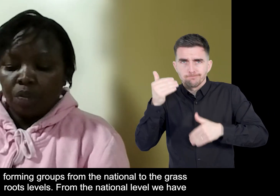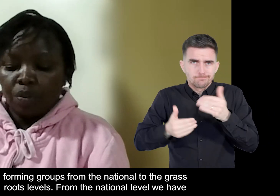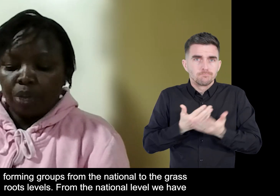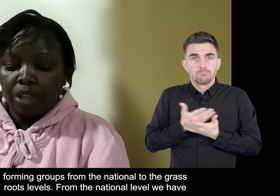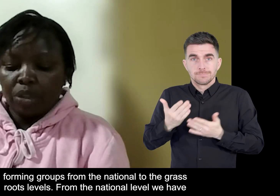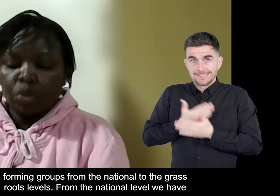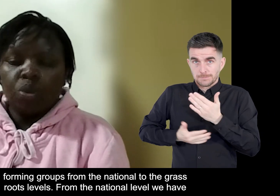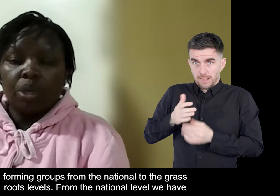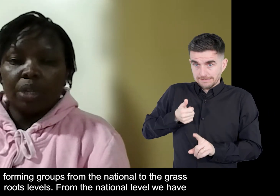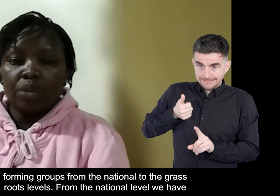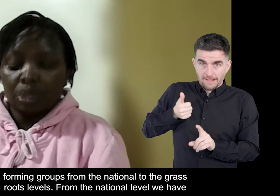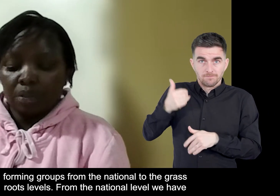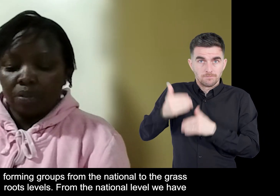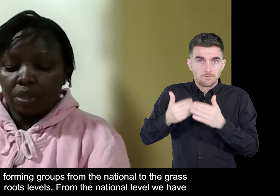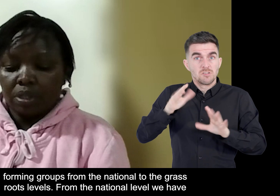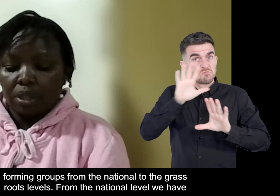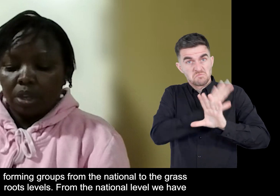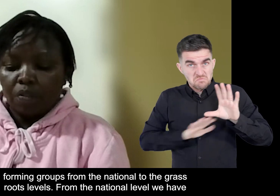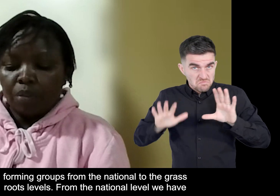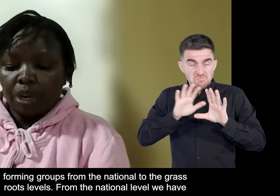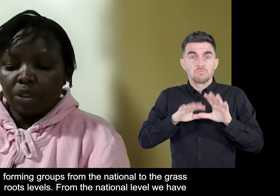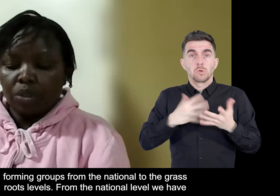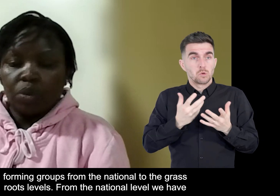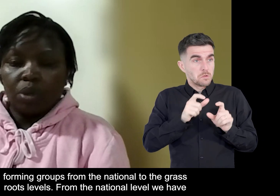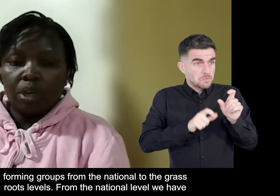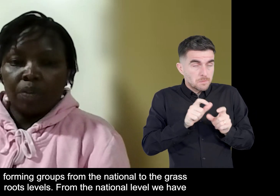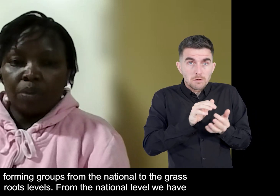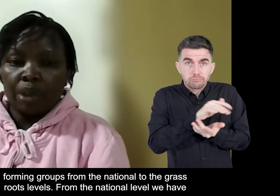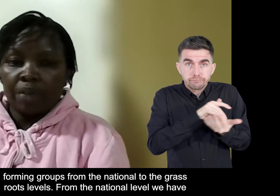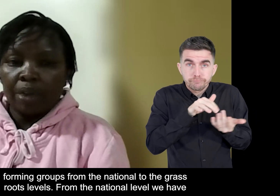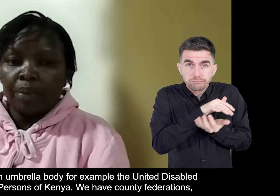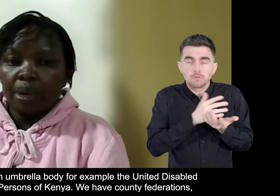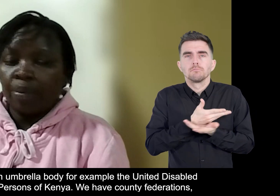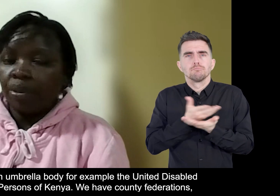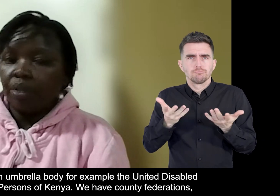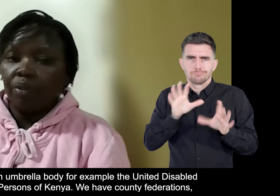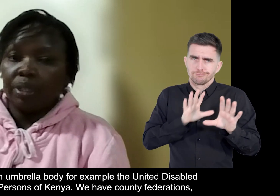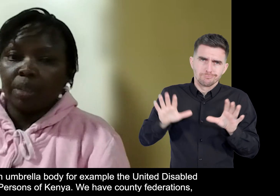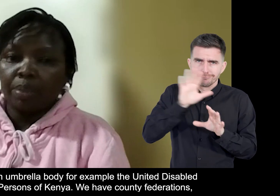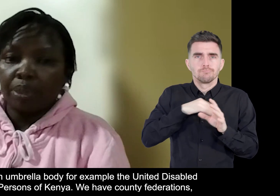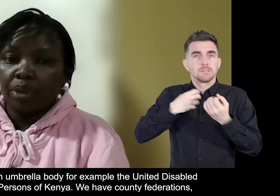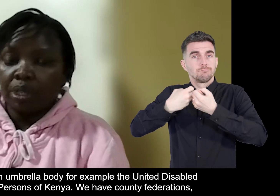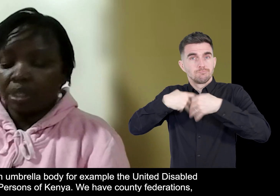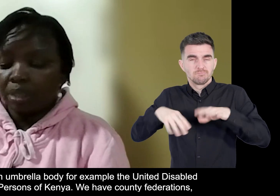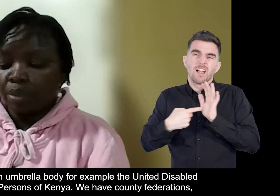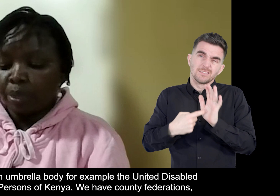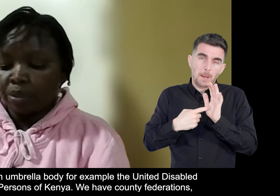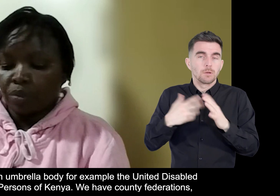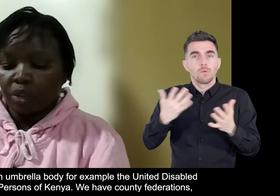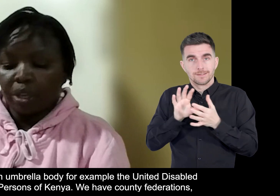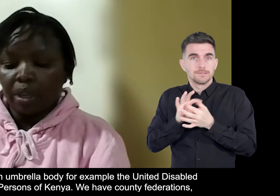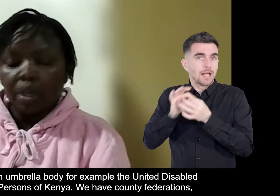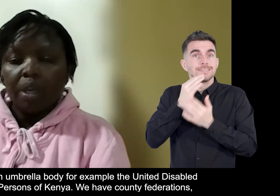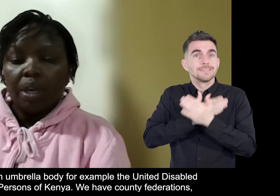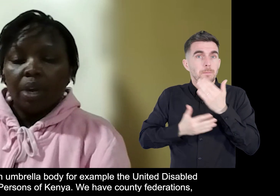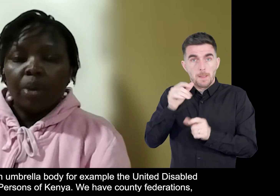groups from the national to the grassroots levels. From the national level, we have an umbrella body, for example, the United Disabled